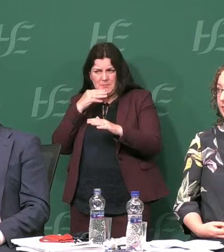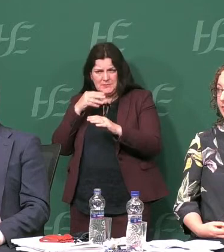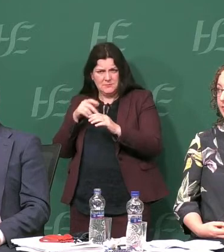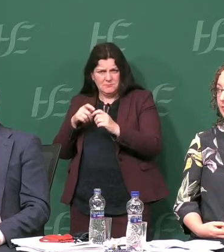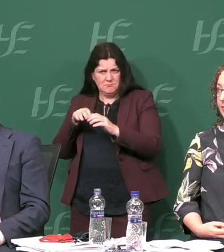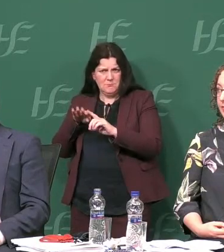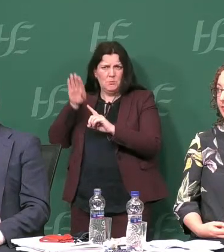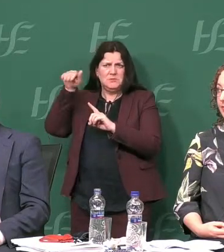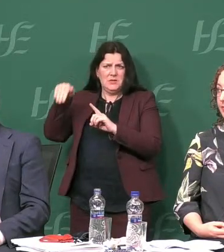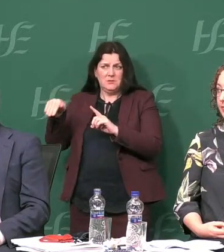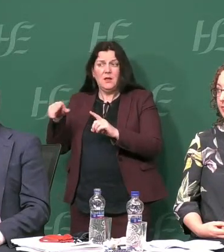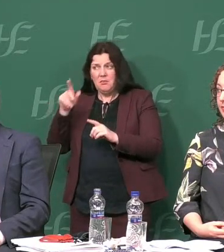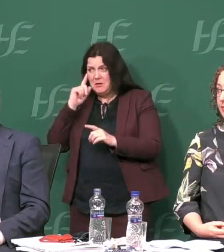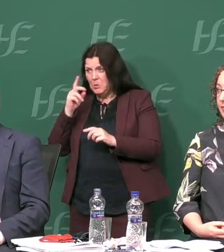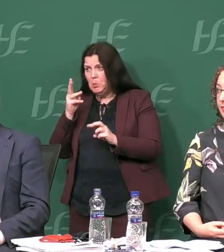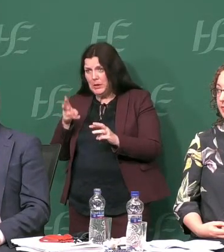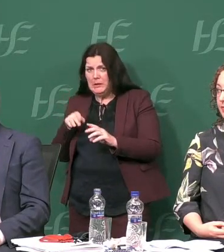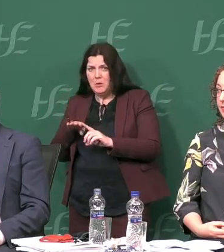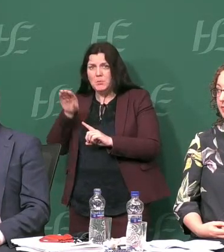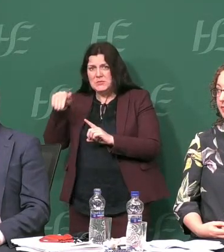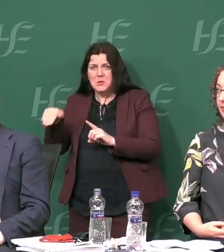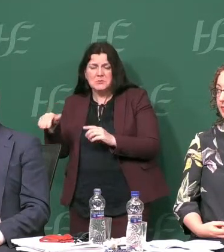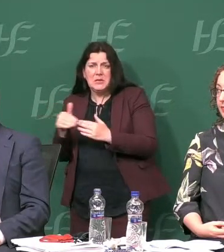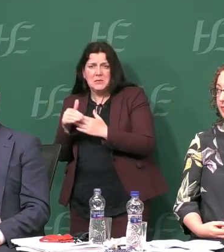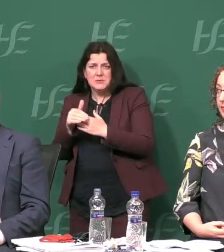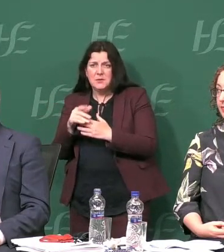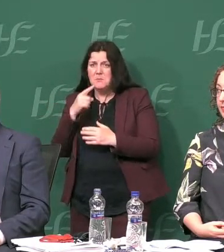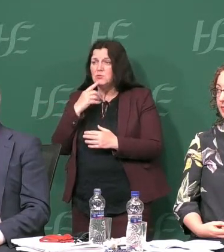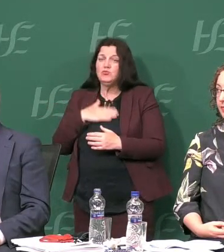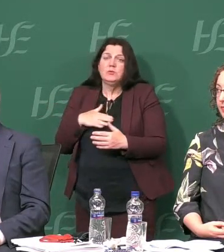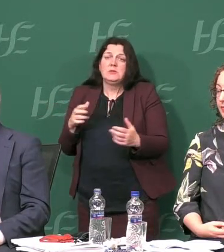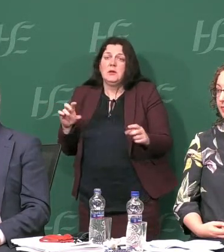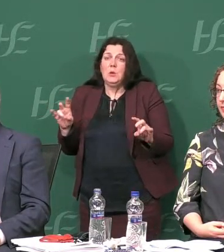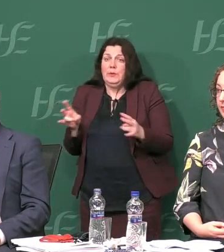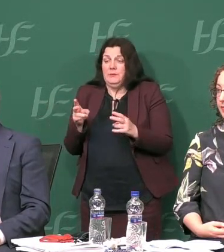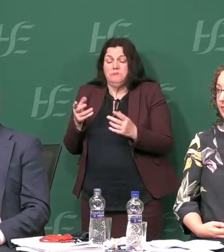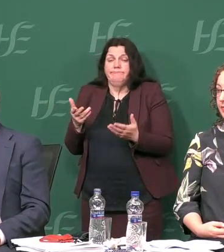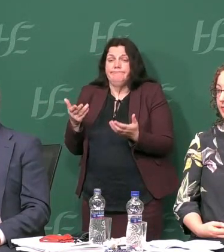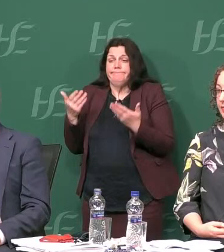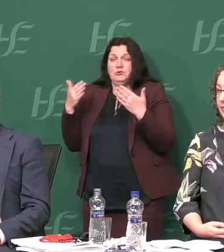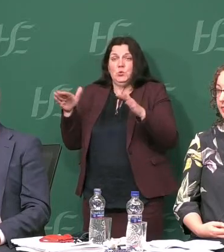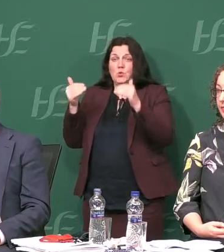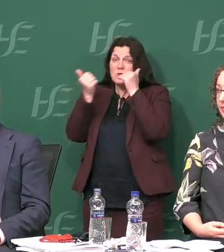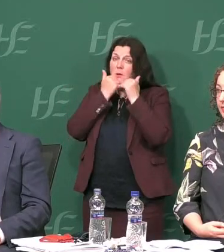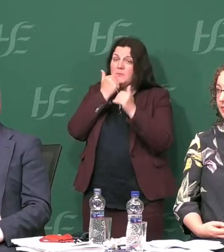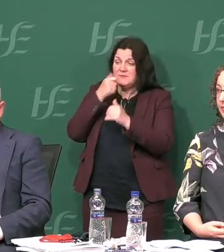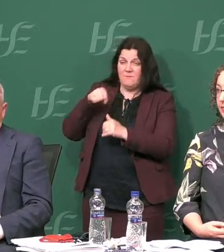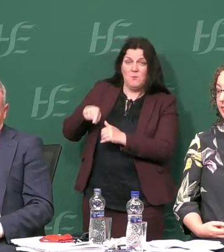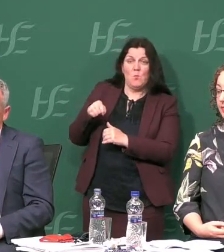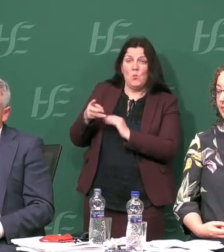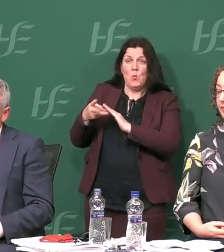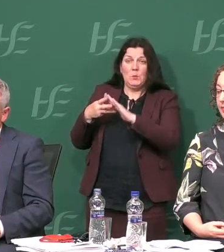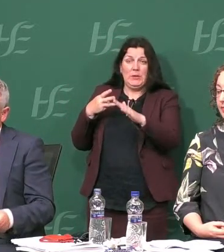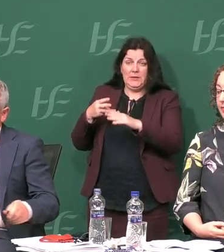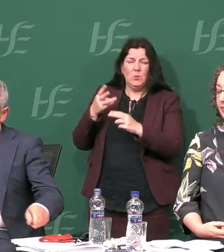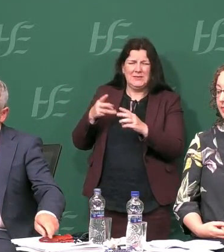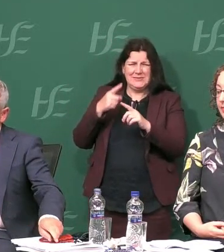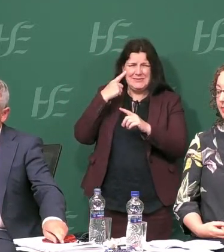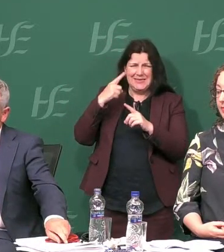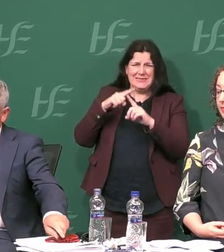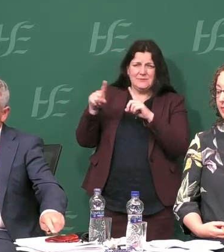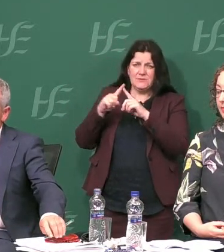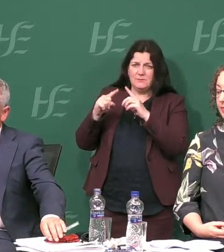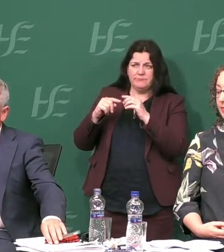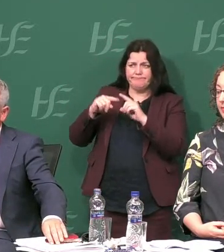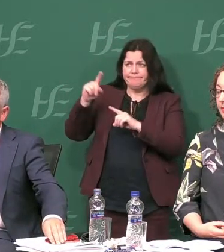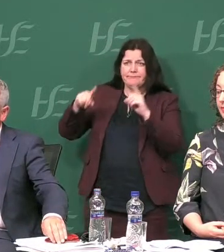week? Yeah, I think it will. But again, this is a snapshot of a week, and we'll see ranges in it overall. But again, I just think just